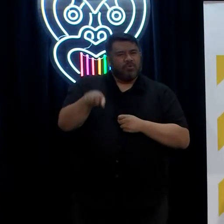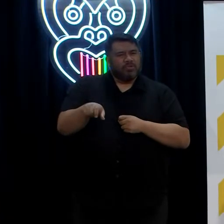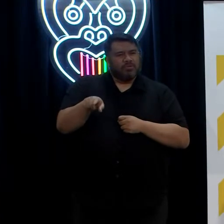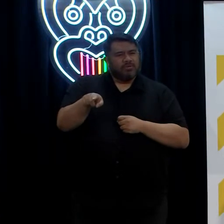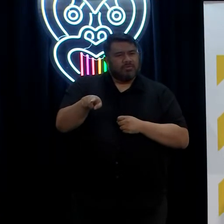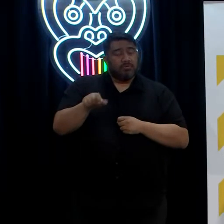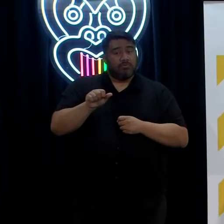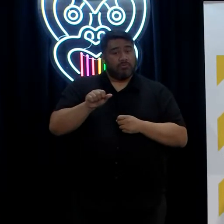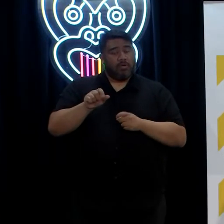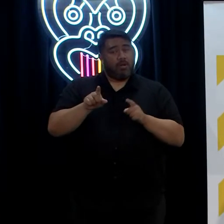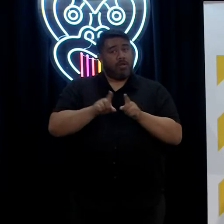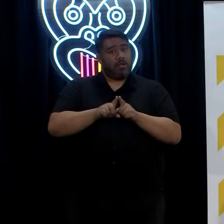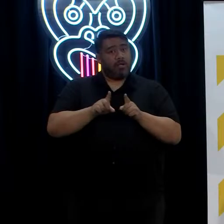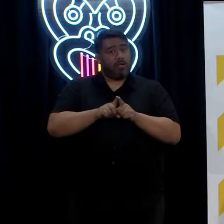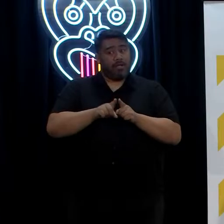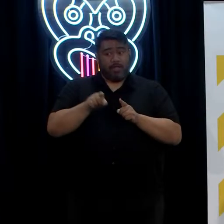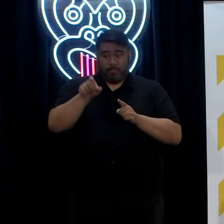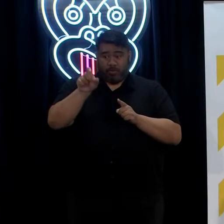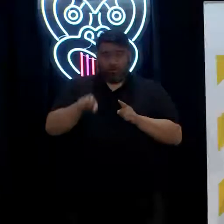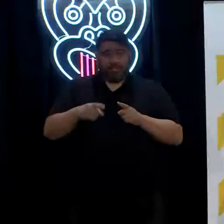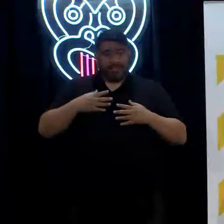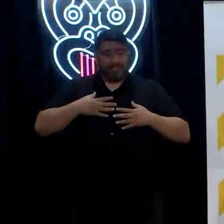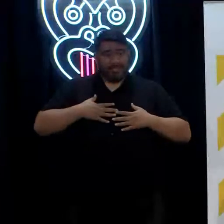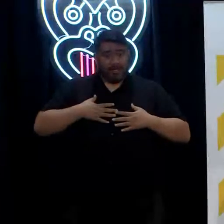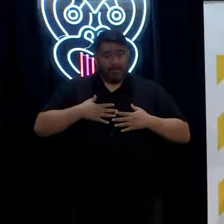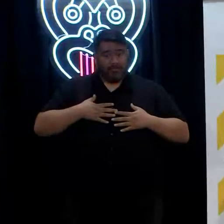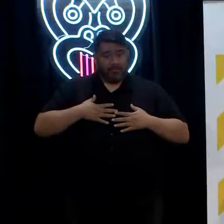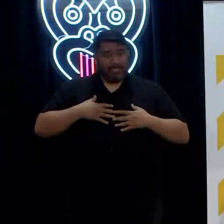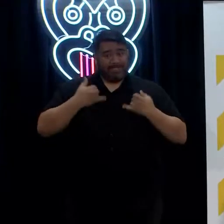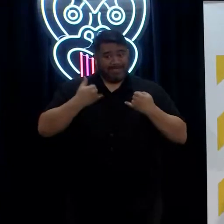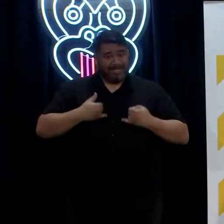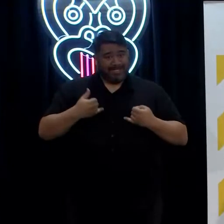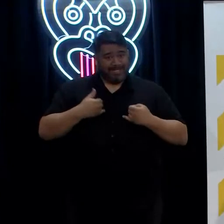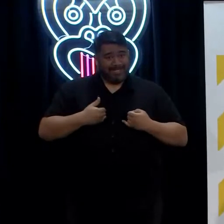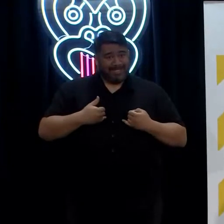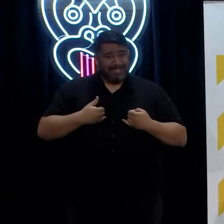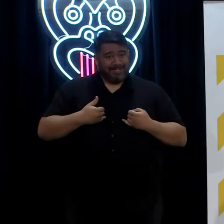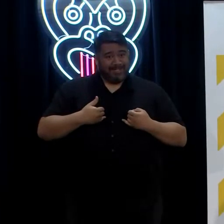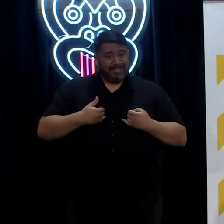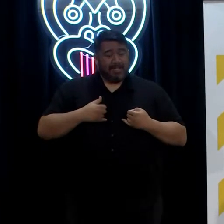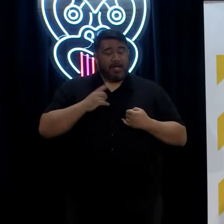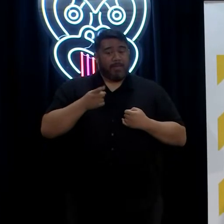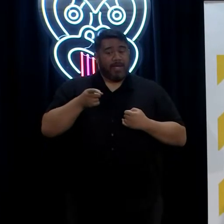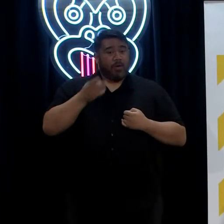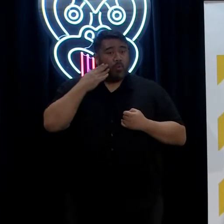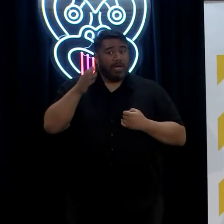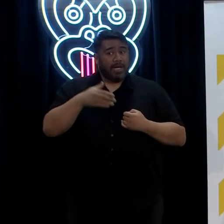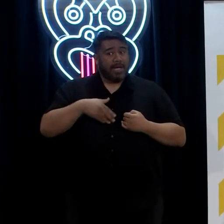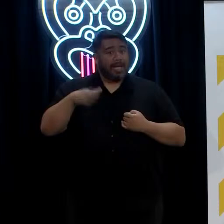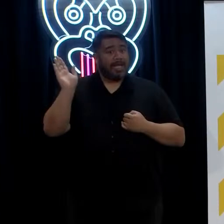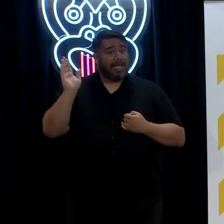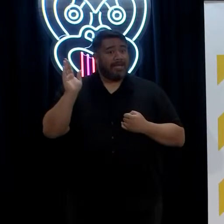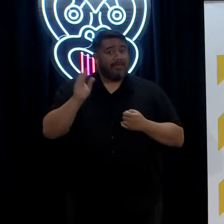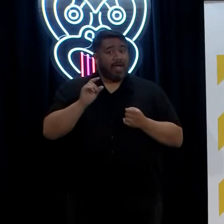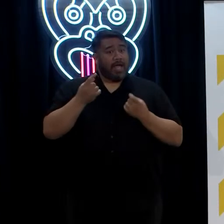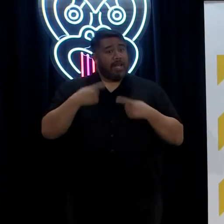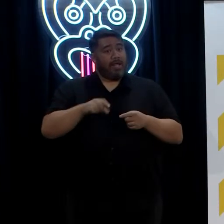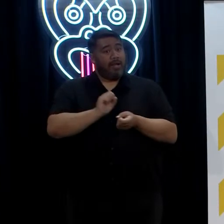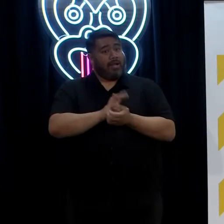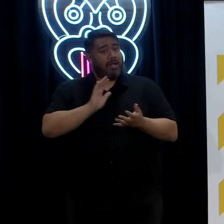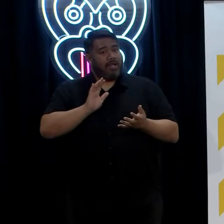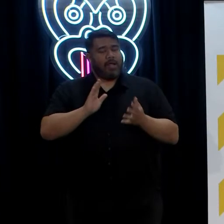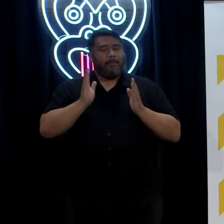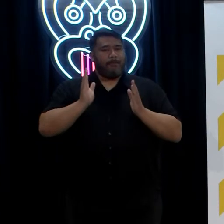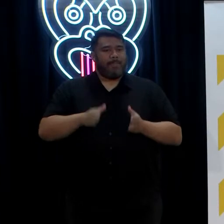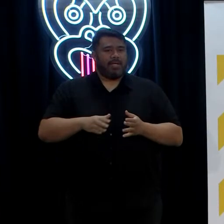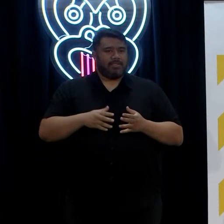talking about, so they have symptoms, they have to be symptom free, and they have to have a minimum of 10 days. And usually what we find, the feedback that